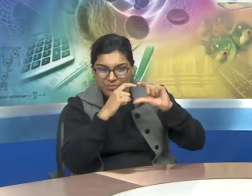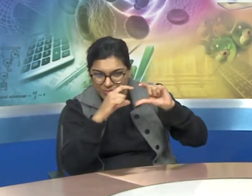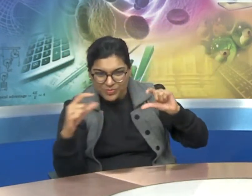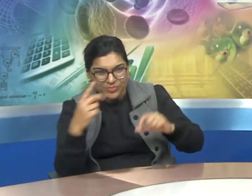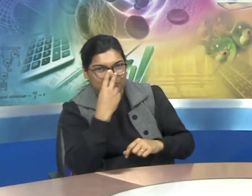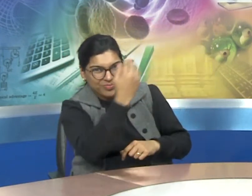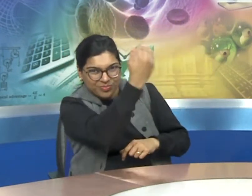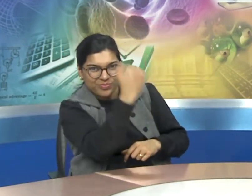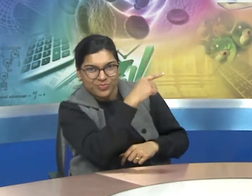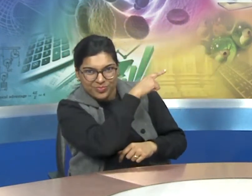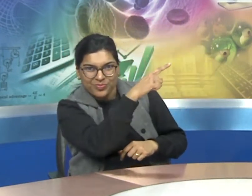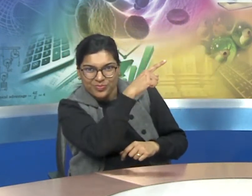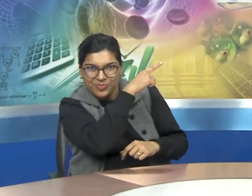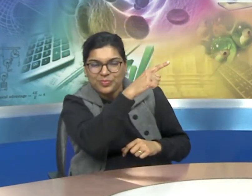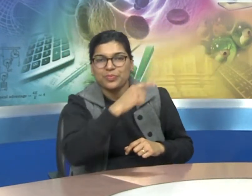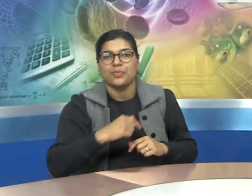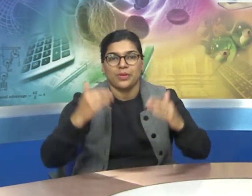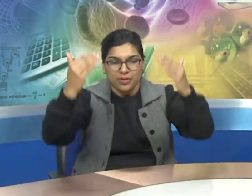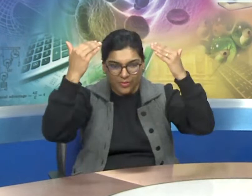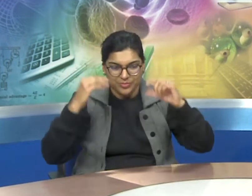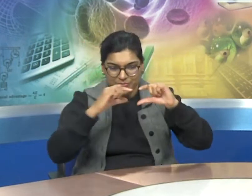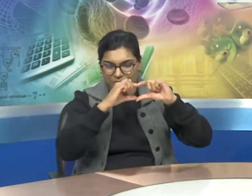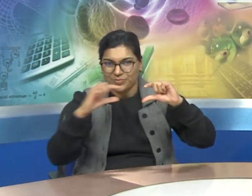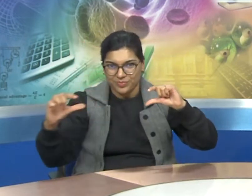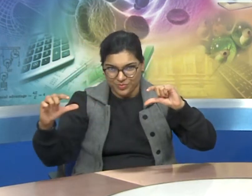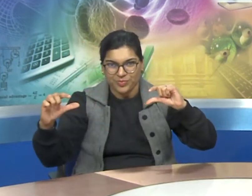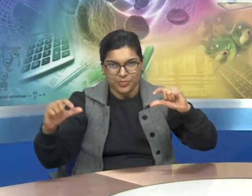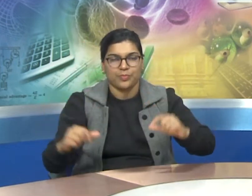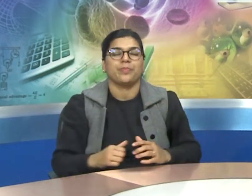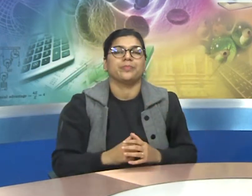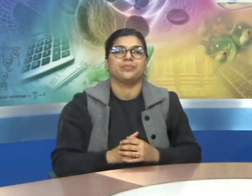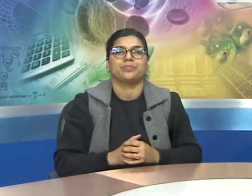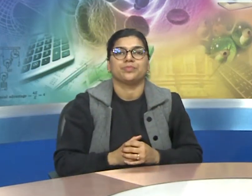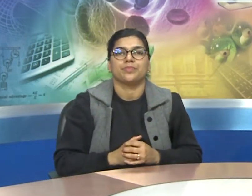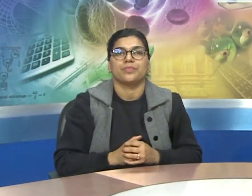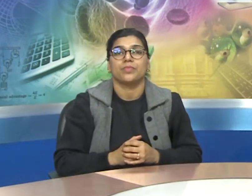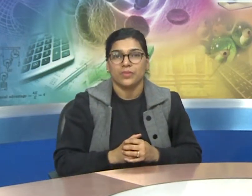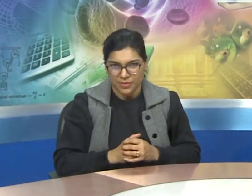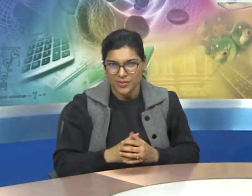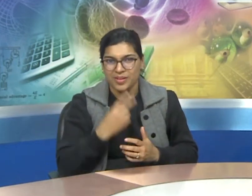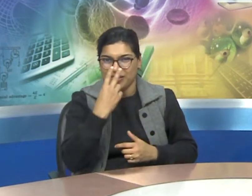there in that adding notes column. So that is for your own help.